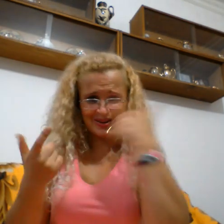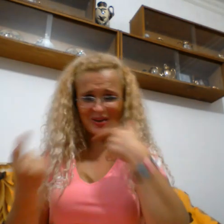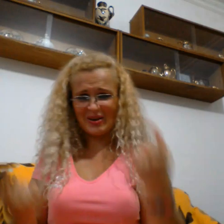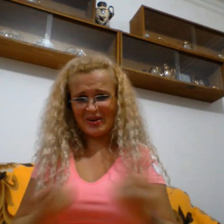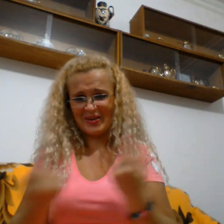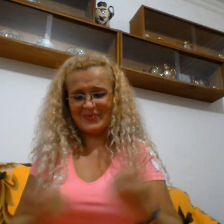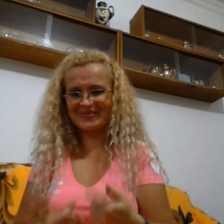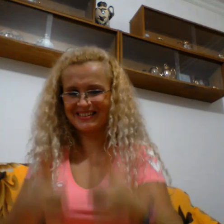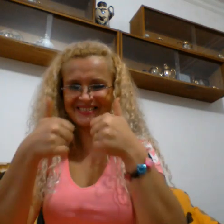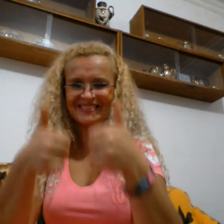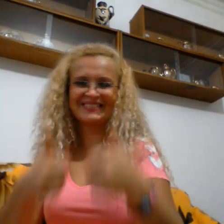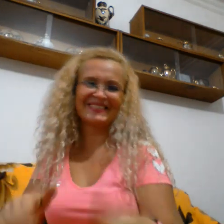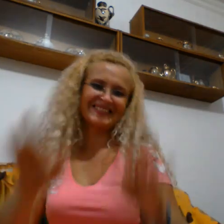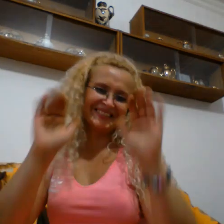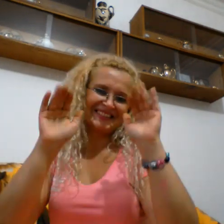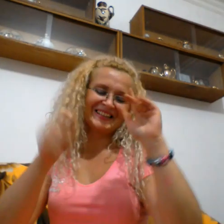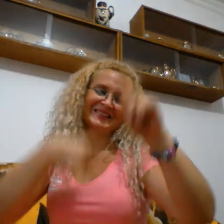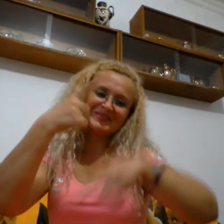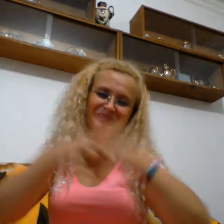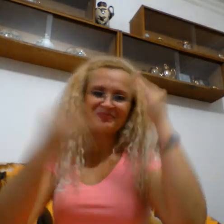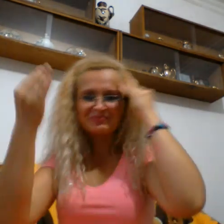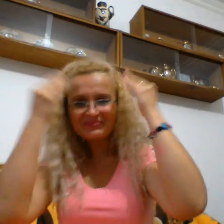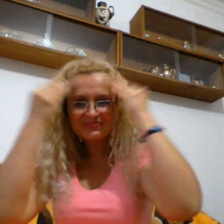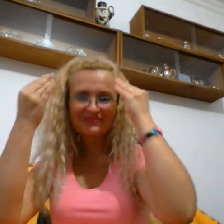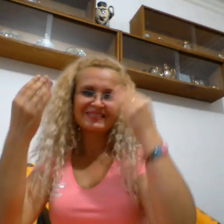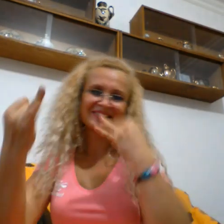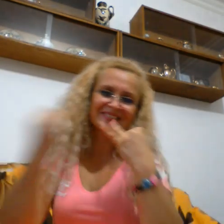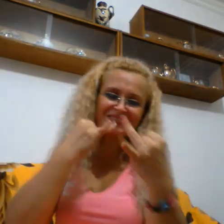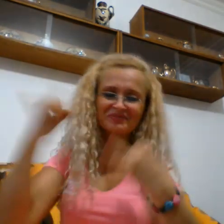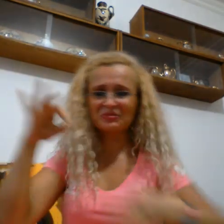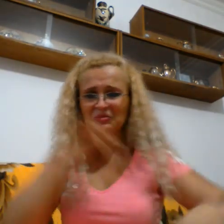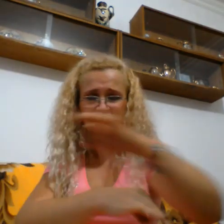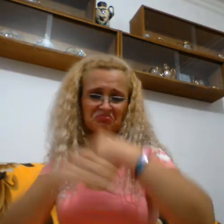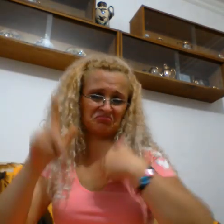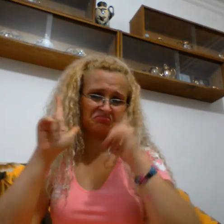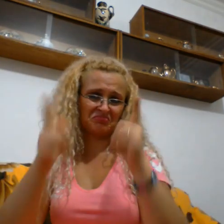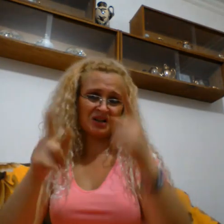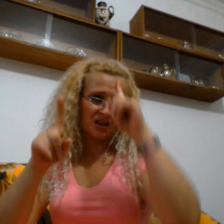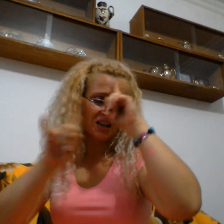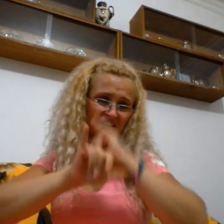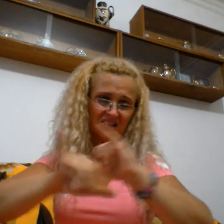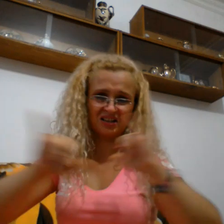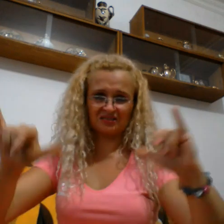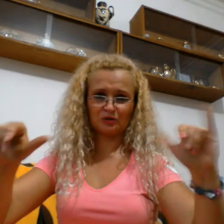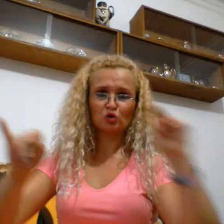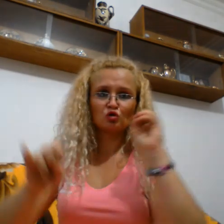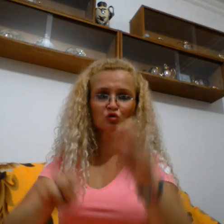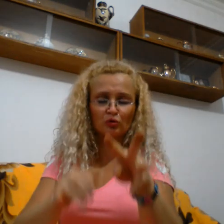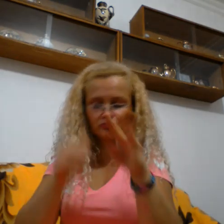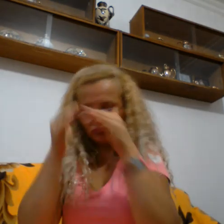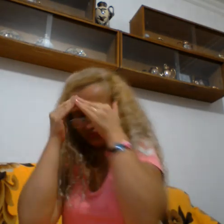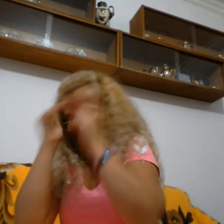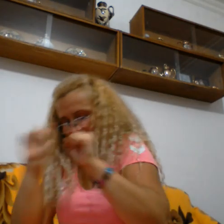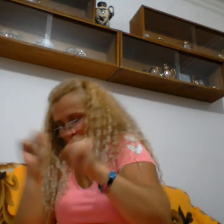final episode of Space Station Live. We will, of course, continue to air live coverage of all of our dynamic space station operations,